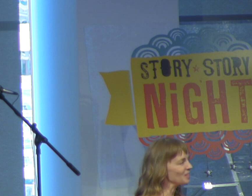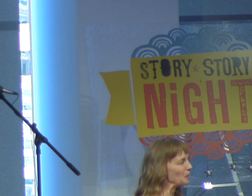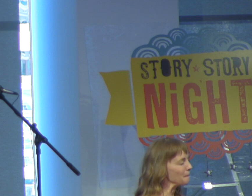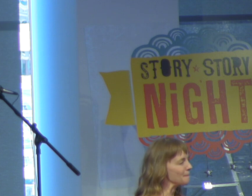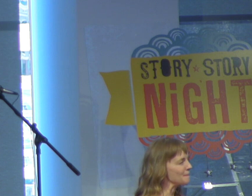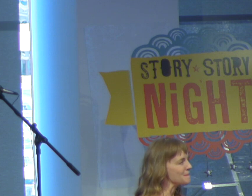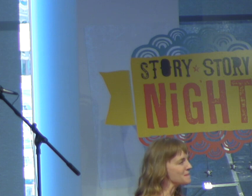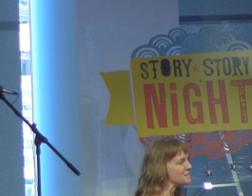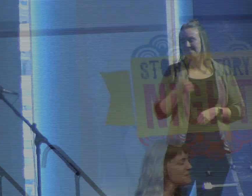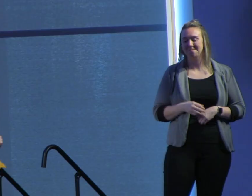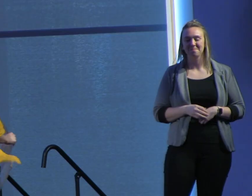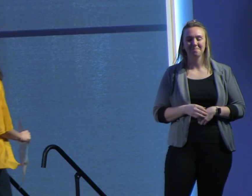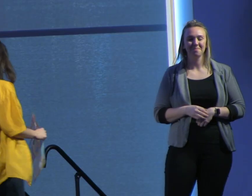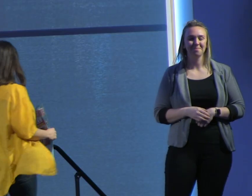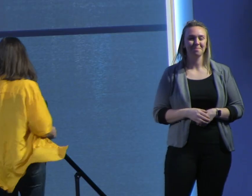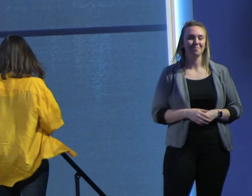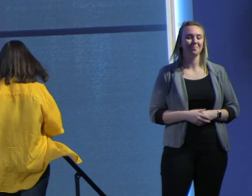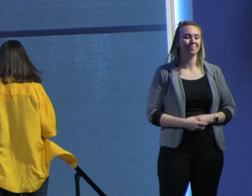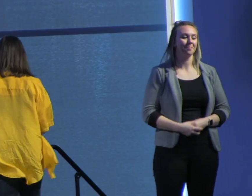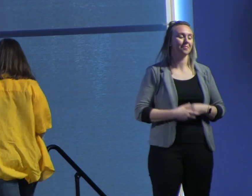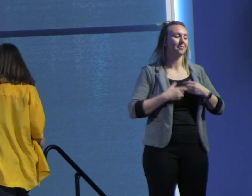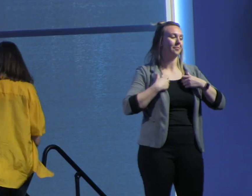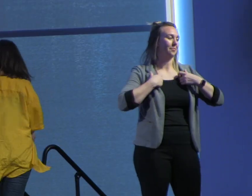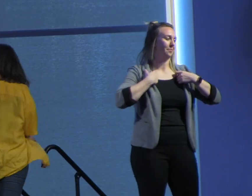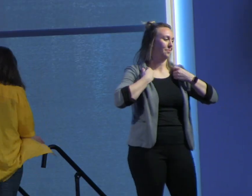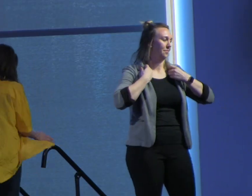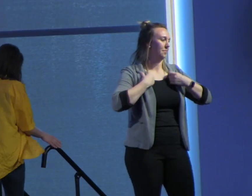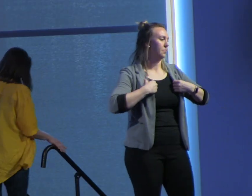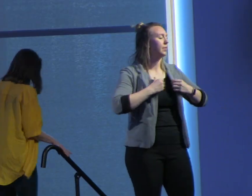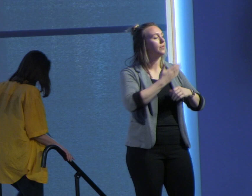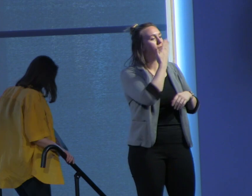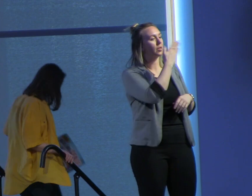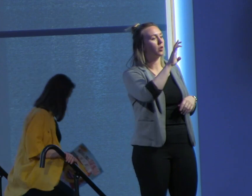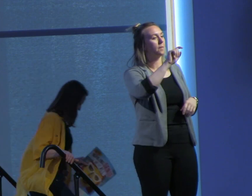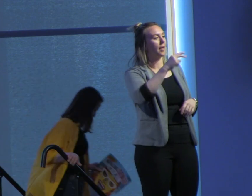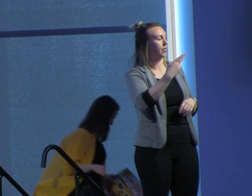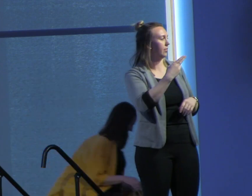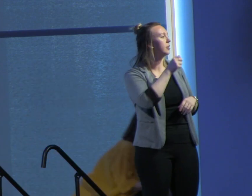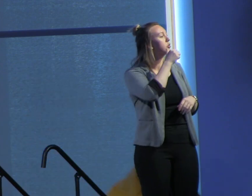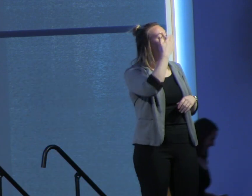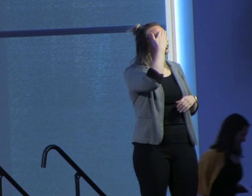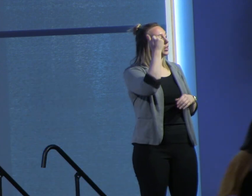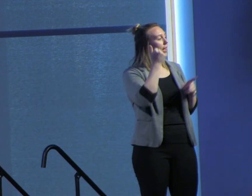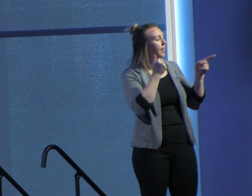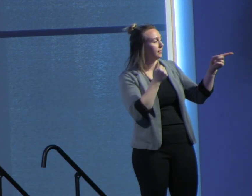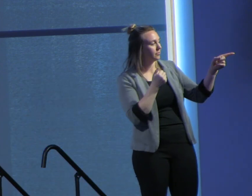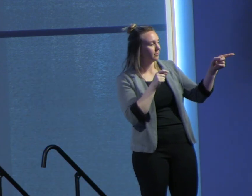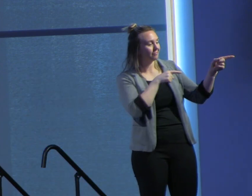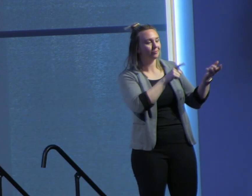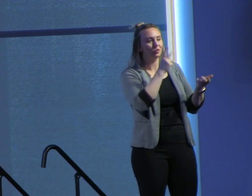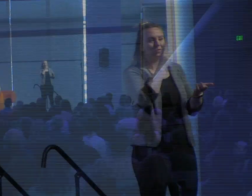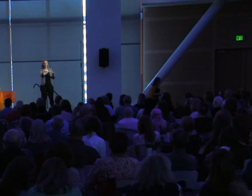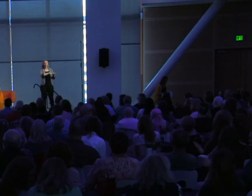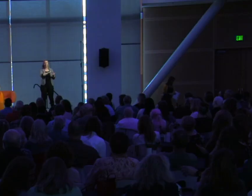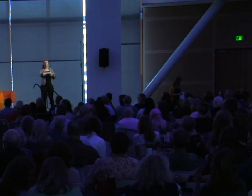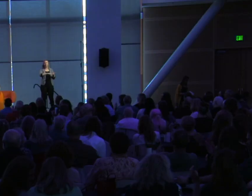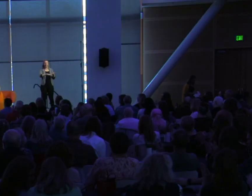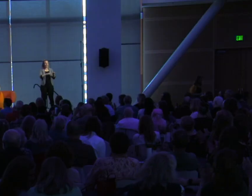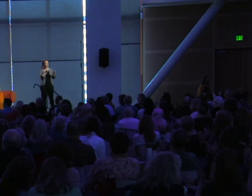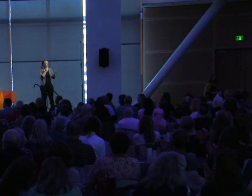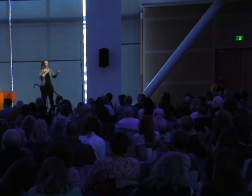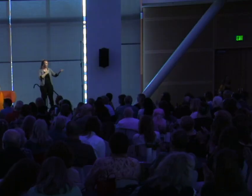Thank you. Thank you. Yeah, thank you, Beth. And don't forget to sign our release over here. Thank you for your